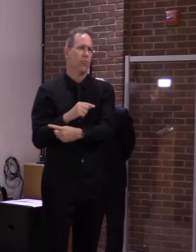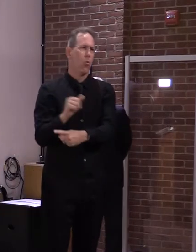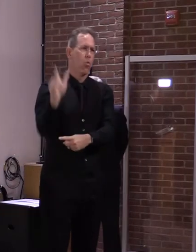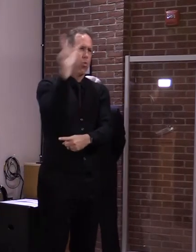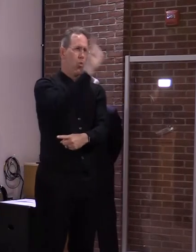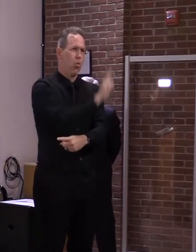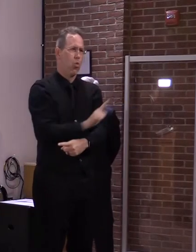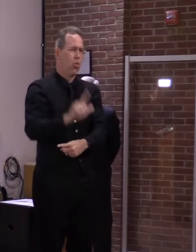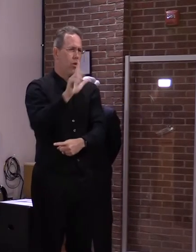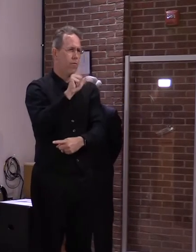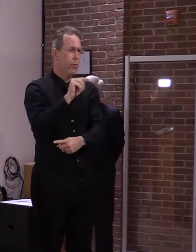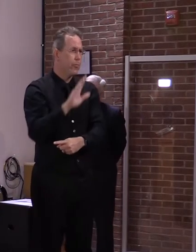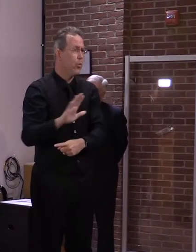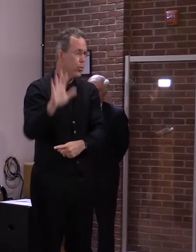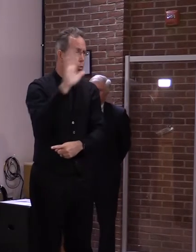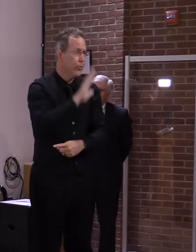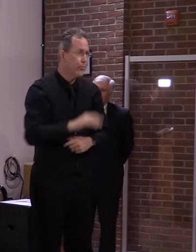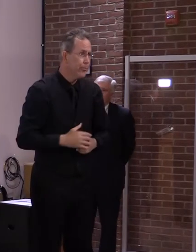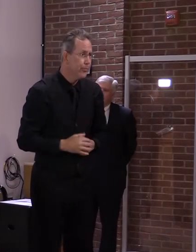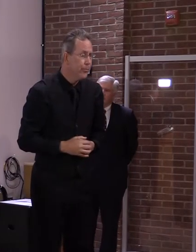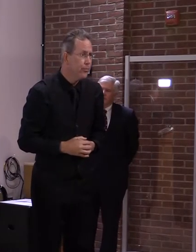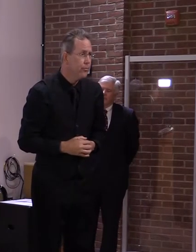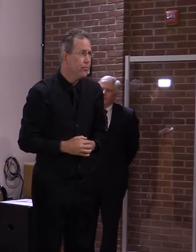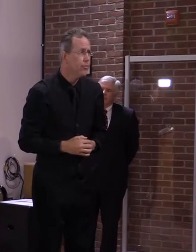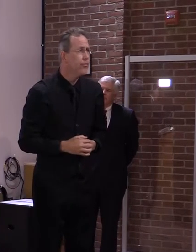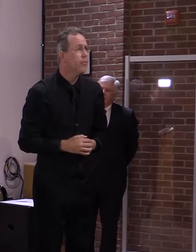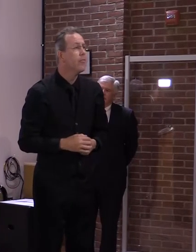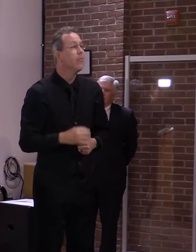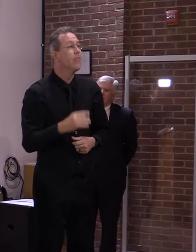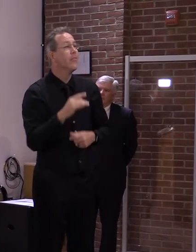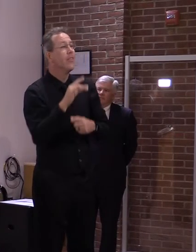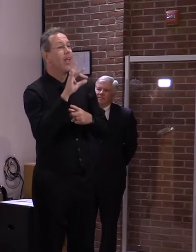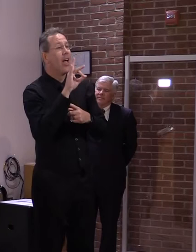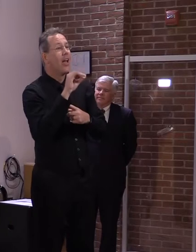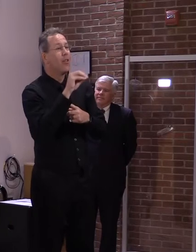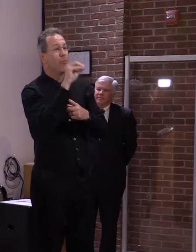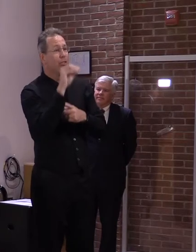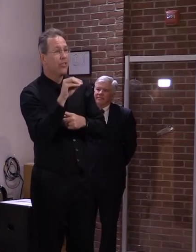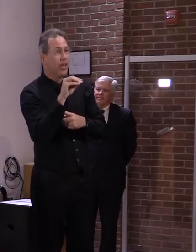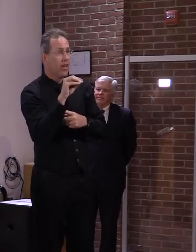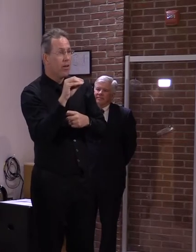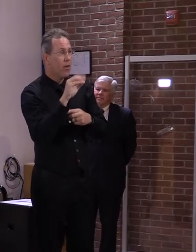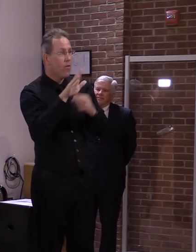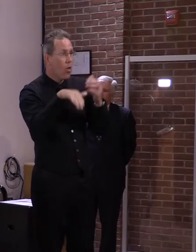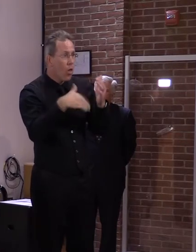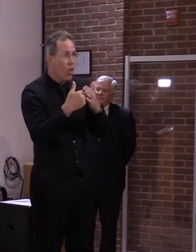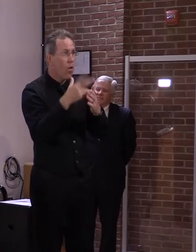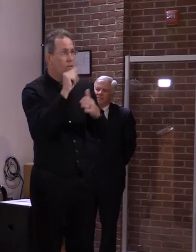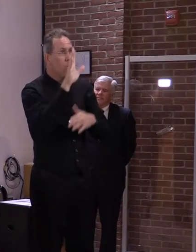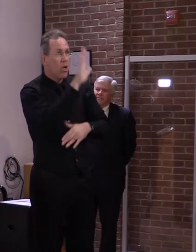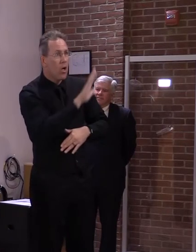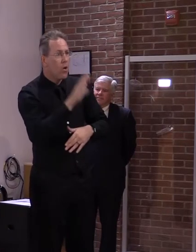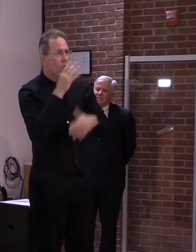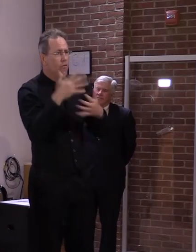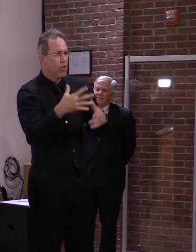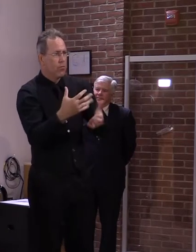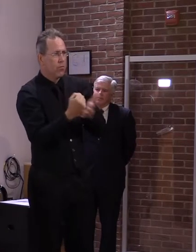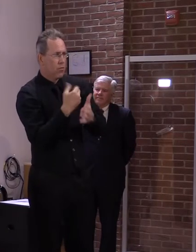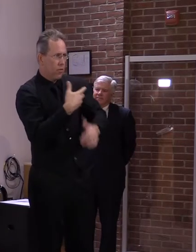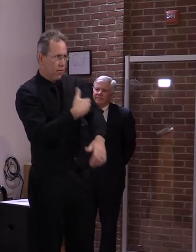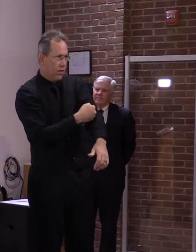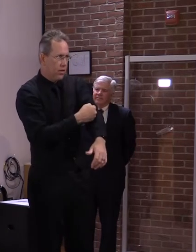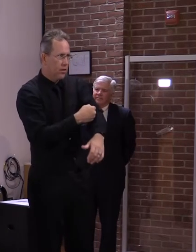the 80% is for those that are eligible to be vaccinated, those 12 and over at this point in